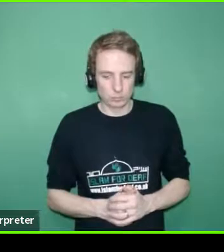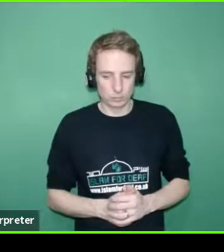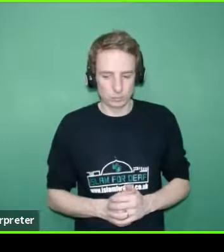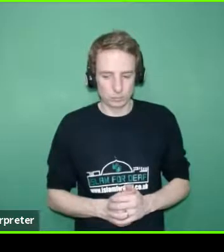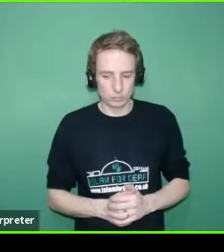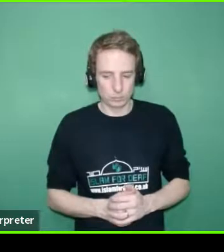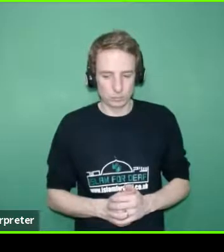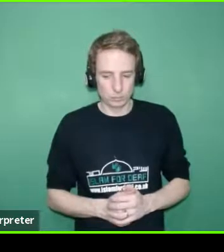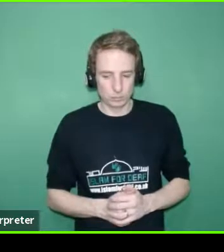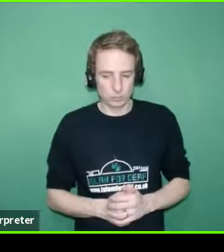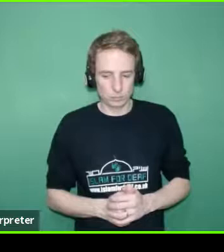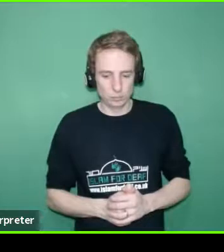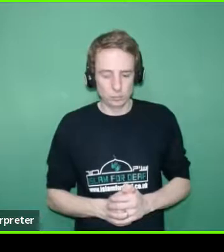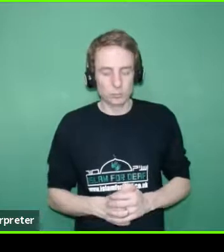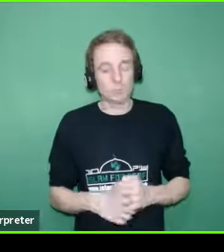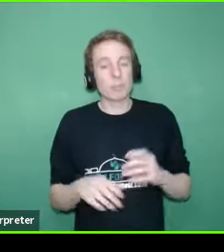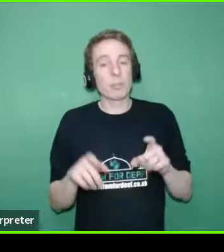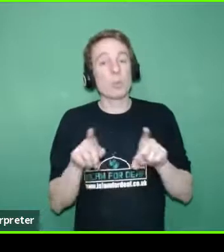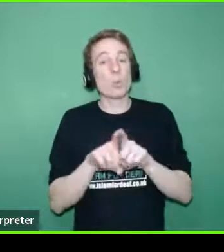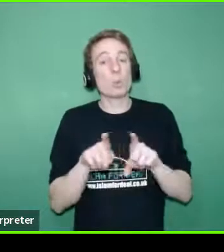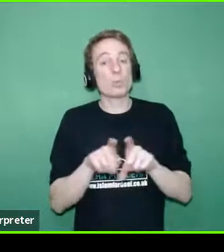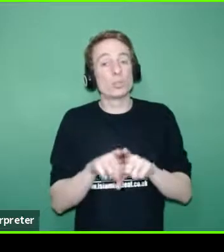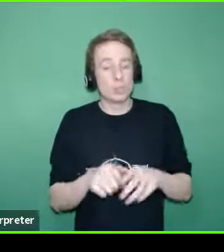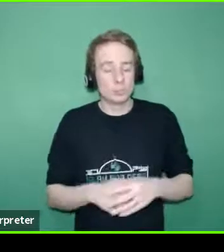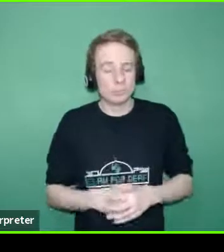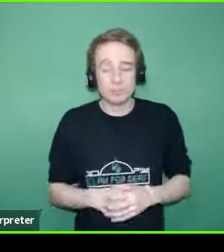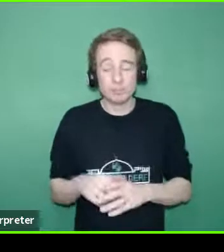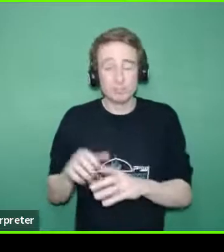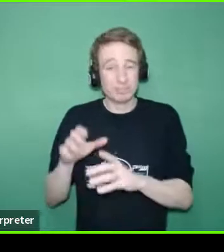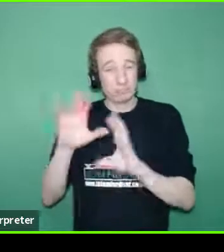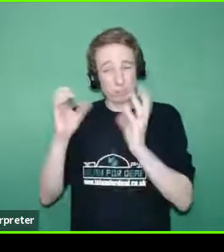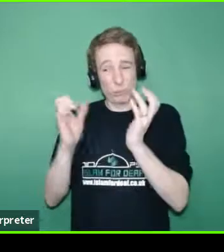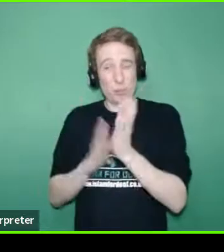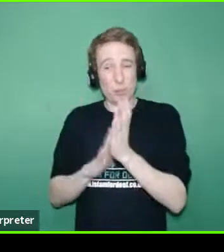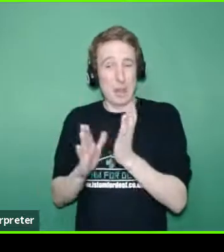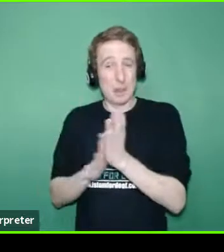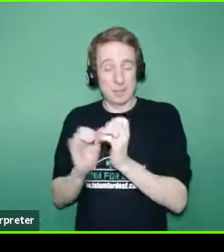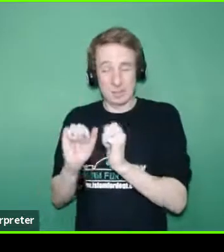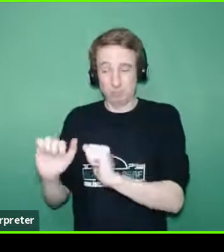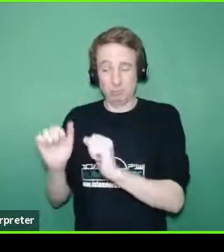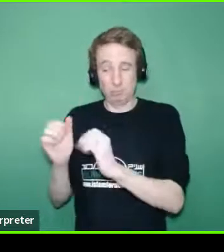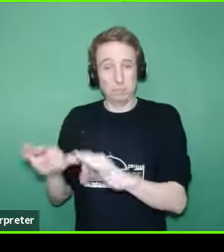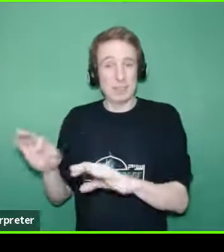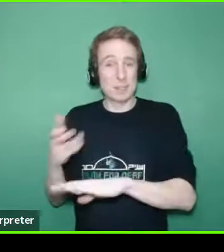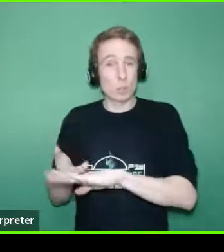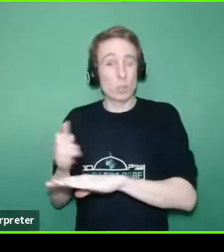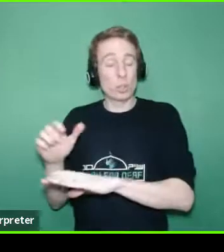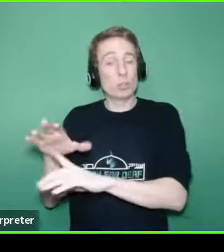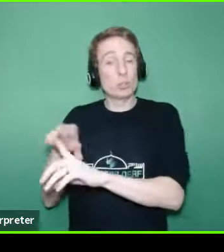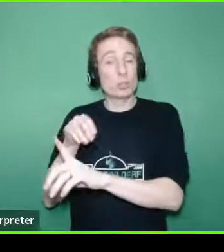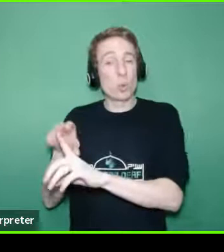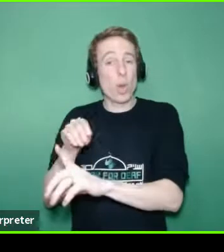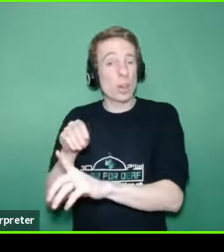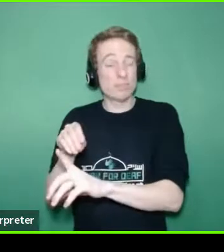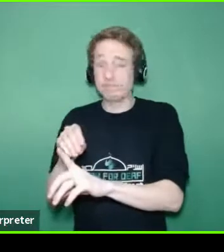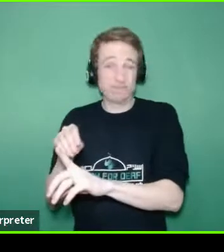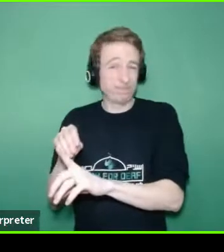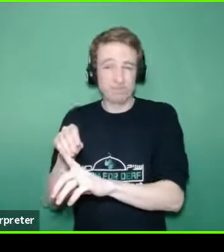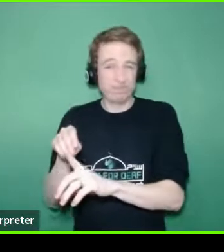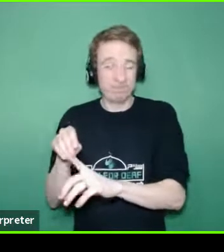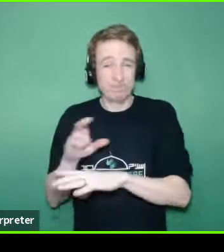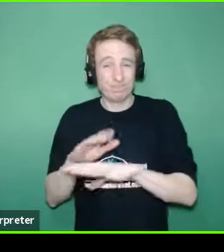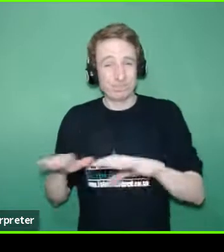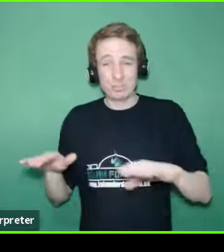And also, it's not from the Sunnah, from the example of the Prophet, peace and blessings be upon him, to specify Rajab